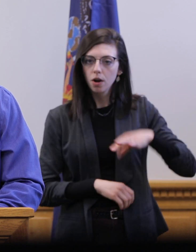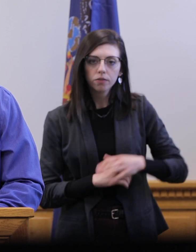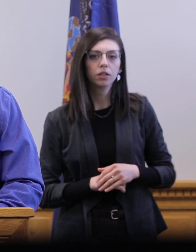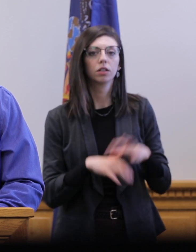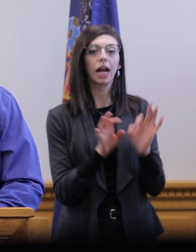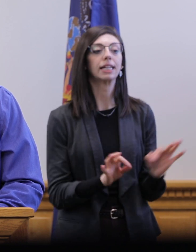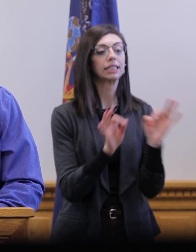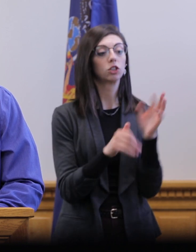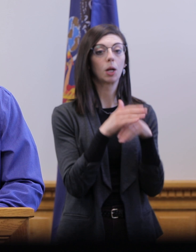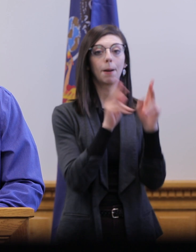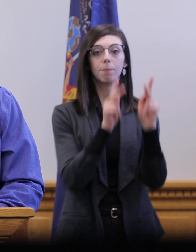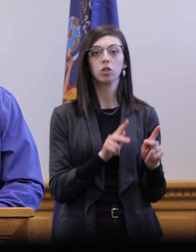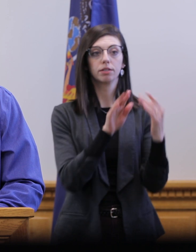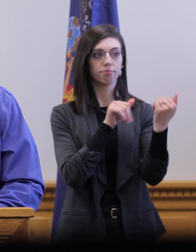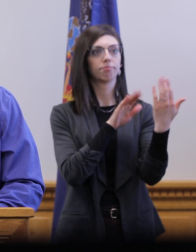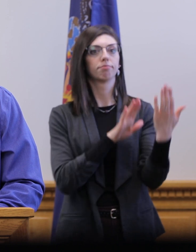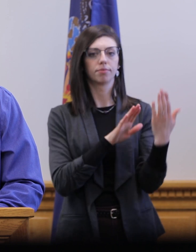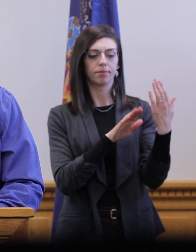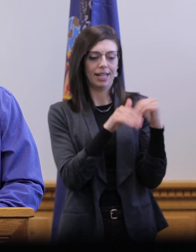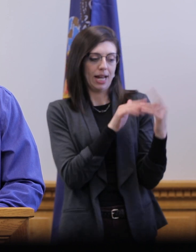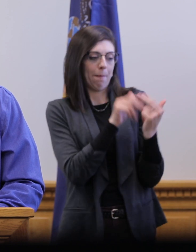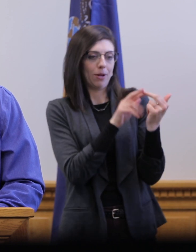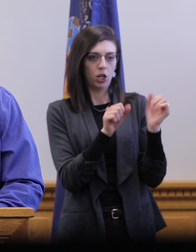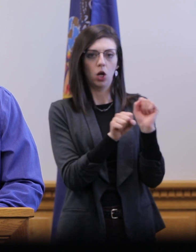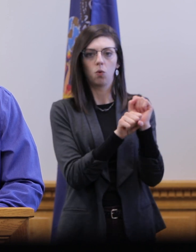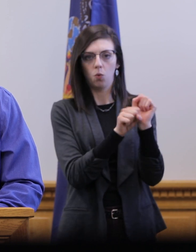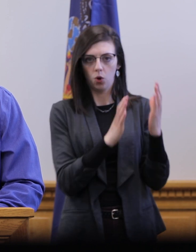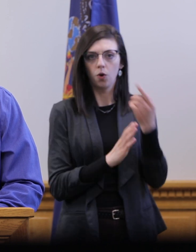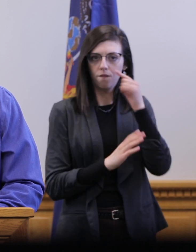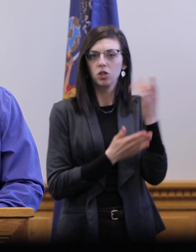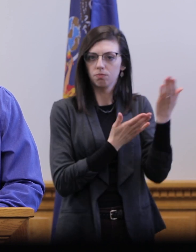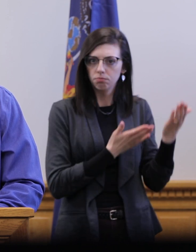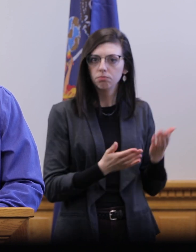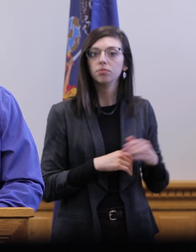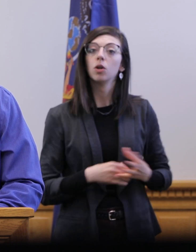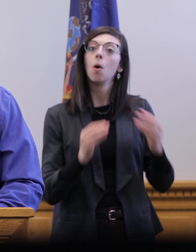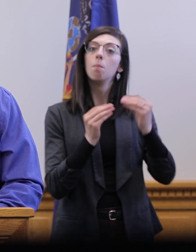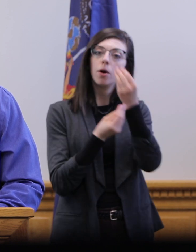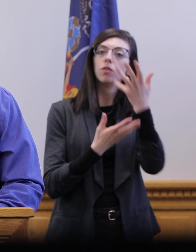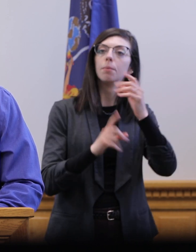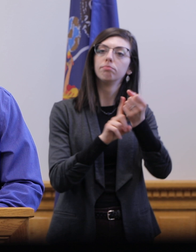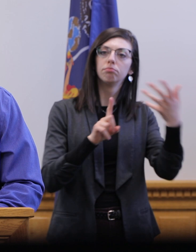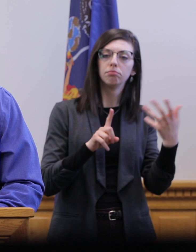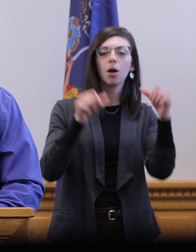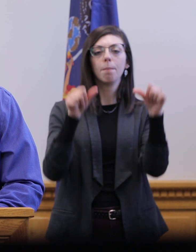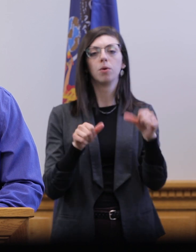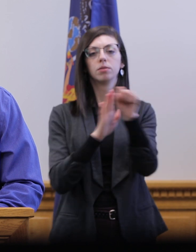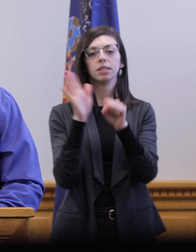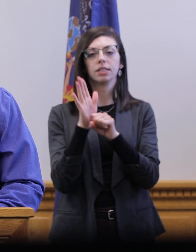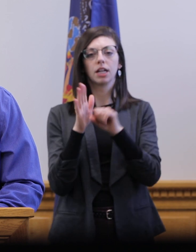essential in-person building service workers. More information about vaccine eligibility is posted on the